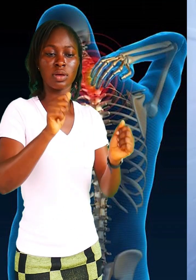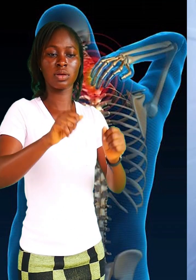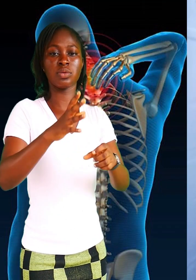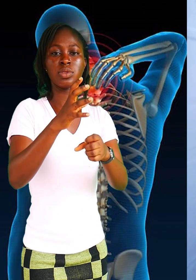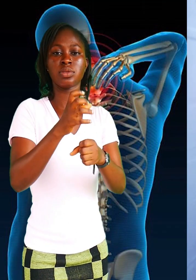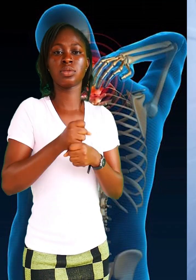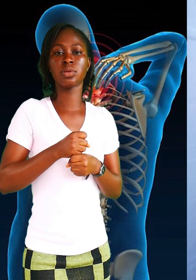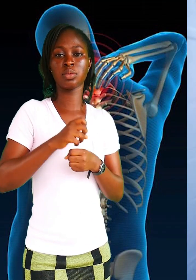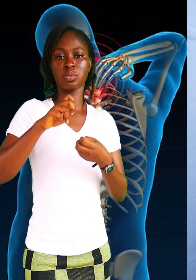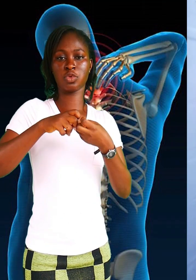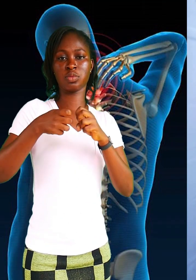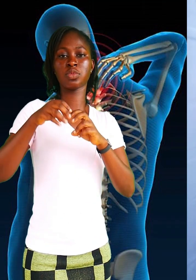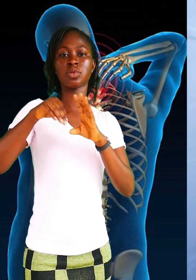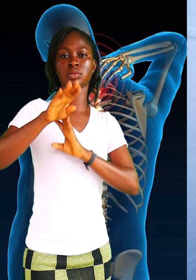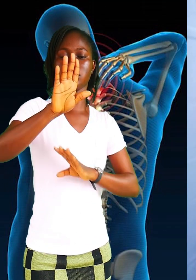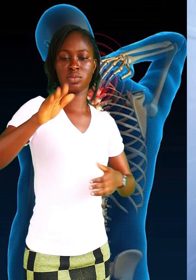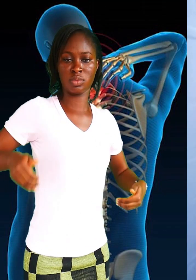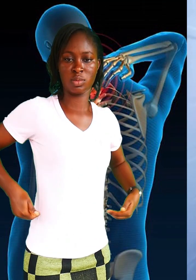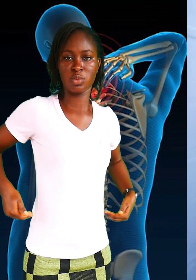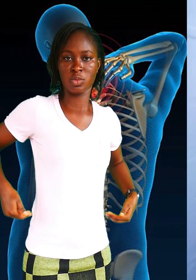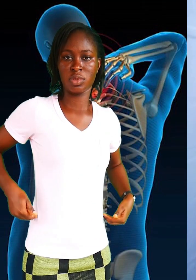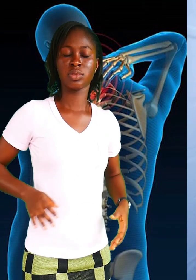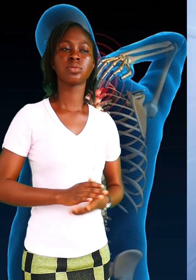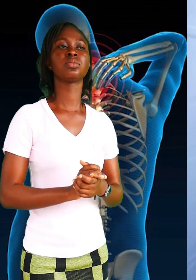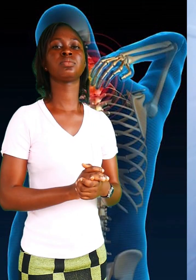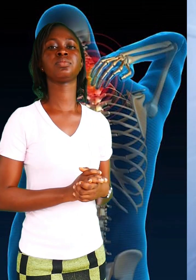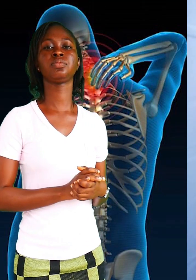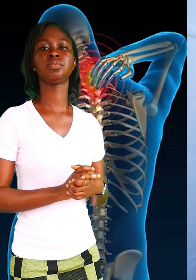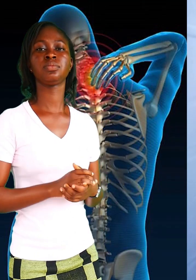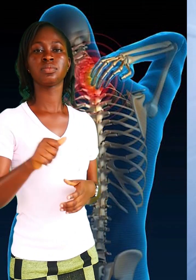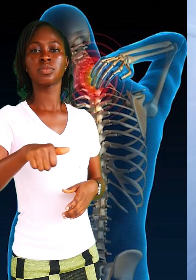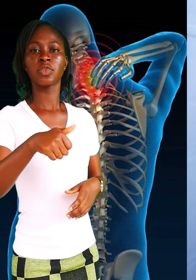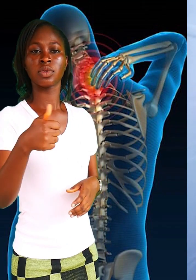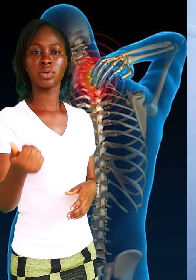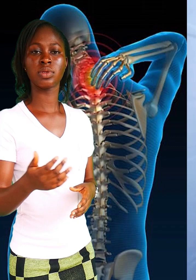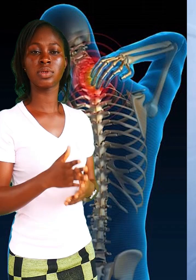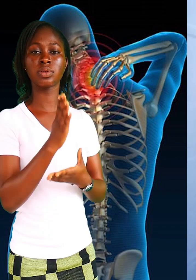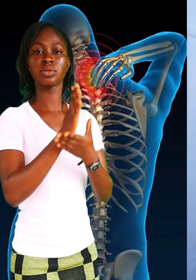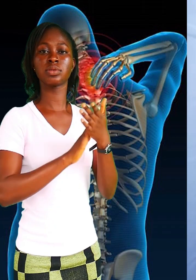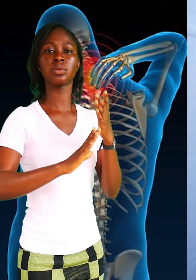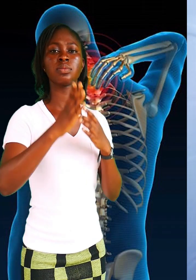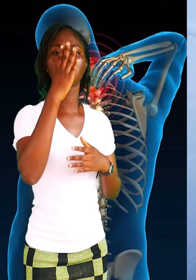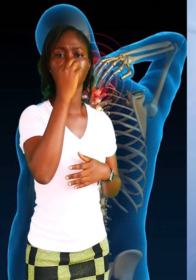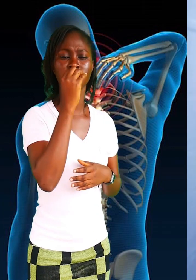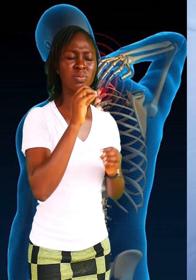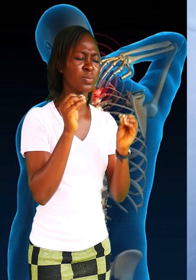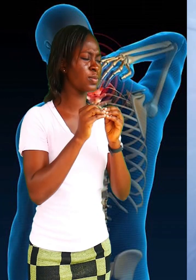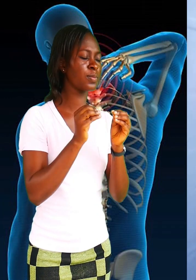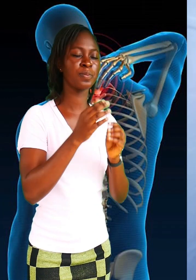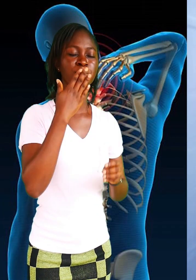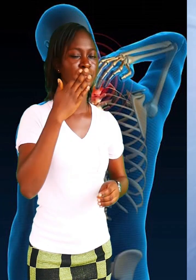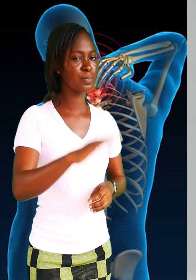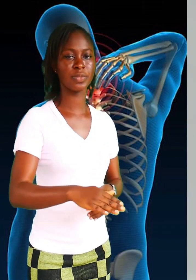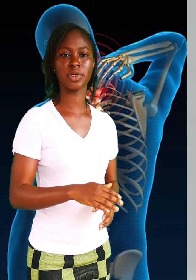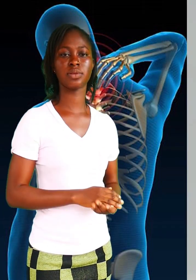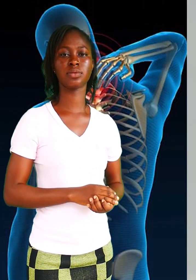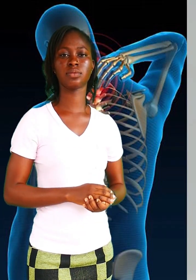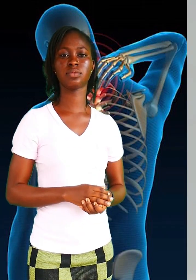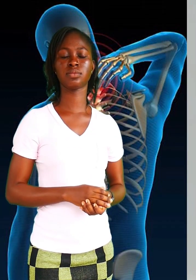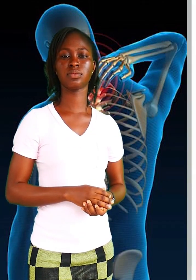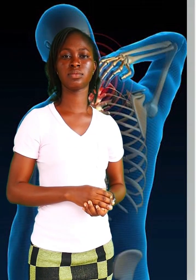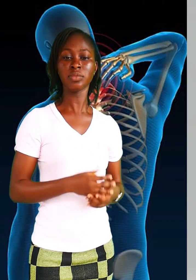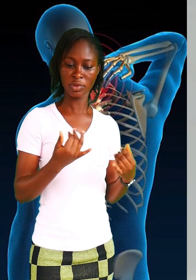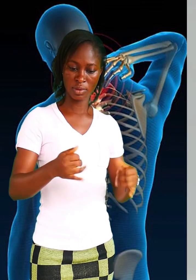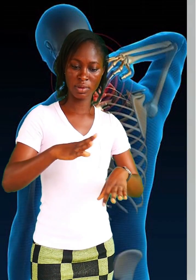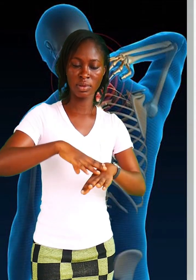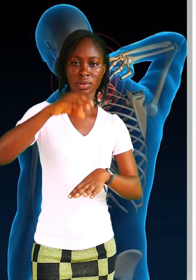and also, your dear, as a motion ye pa. And I've been so hot, and ye cry, and then I may by betcher away. So, what